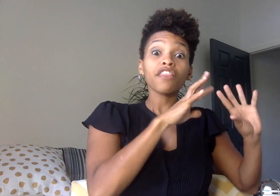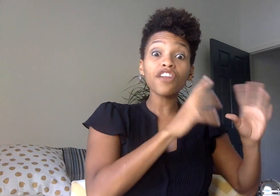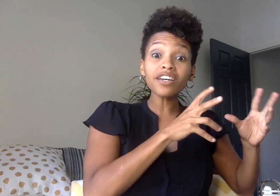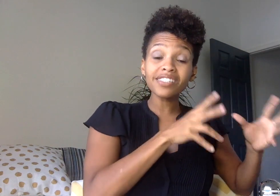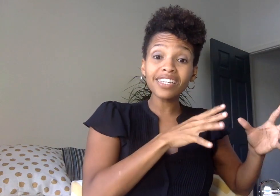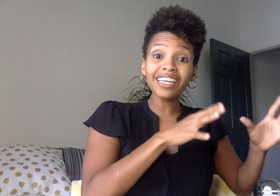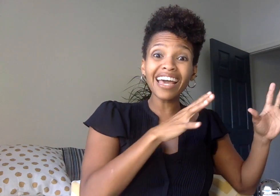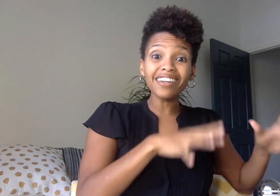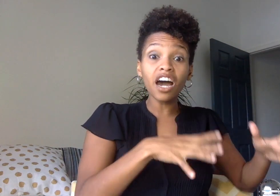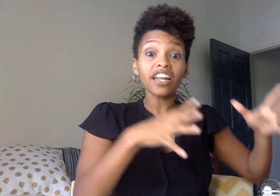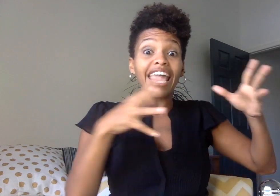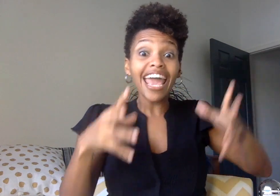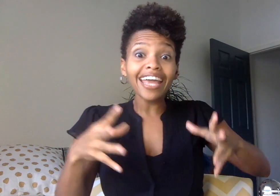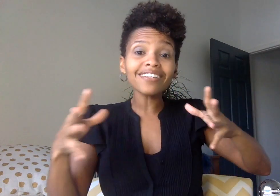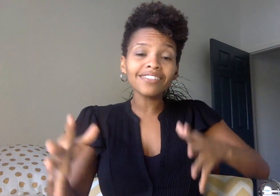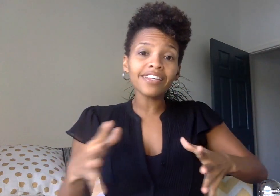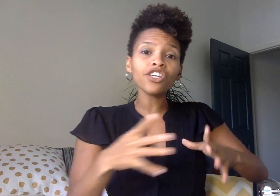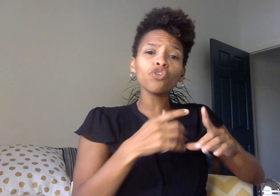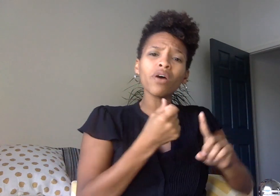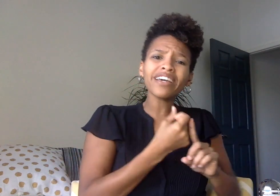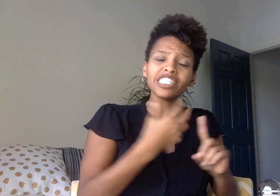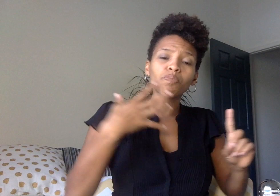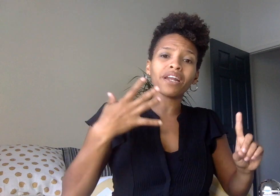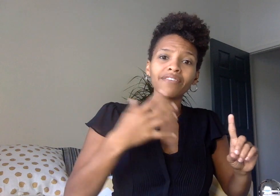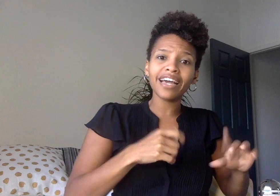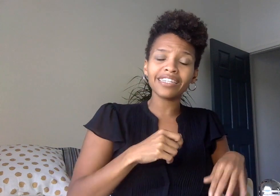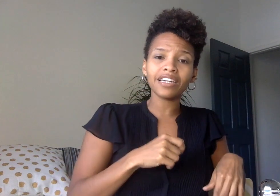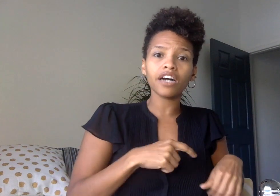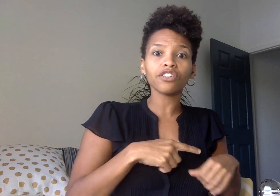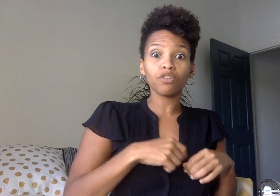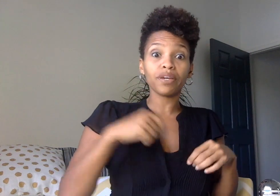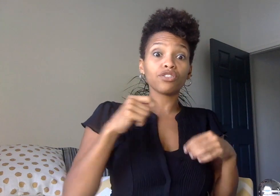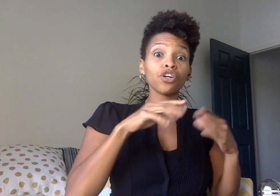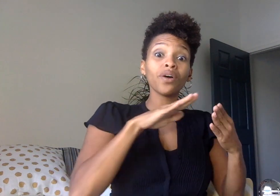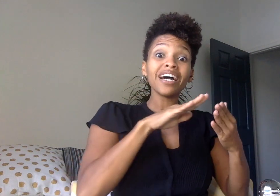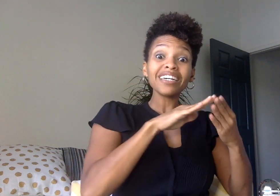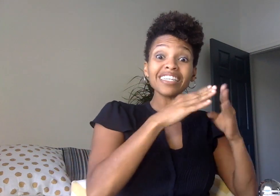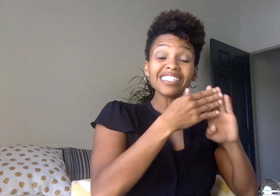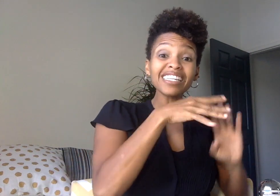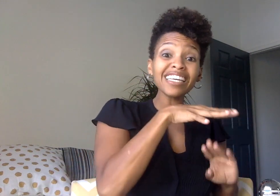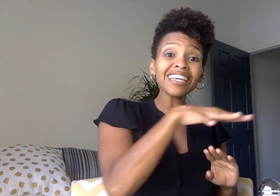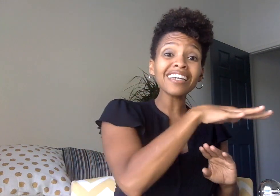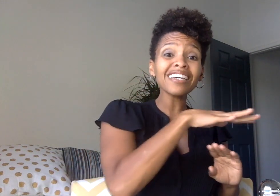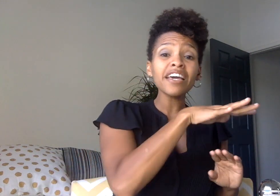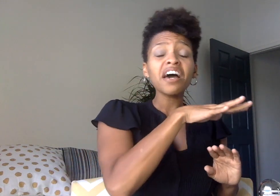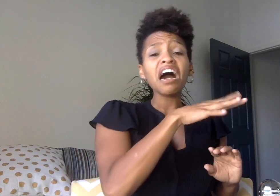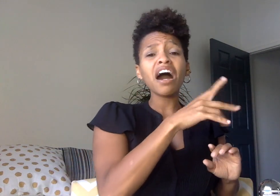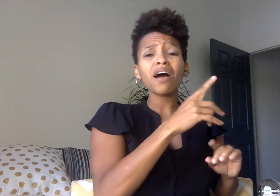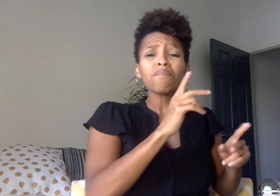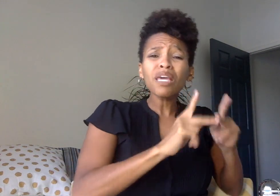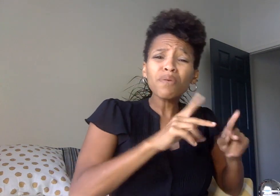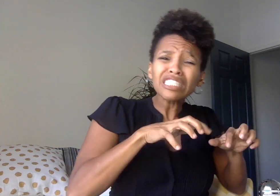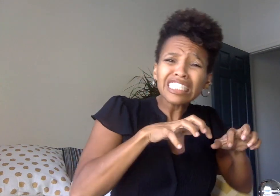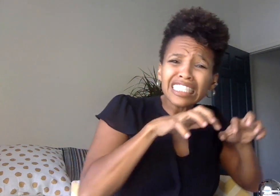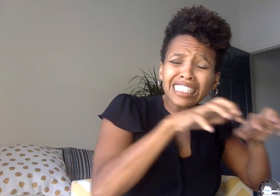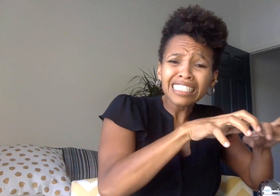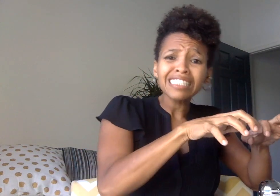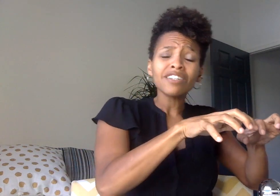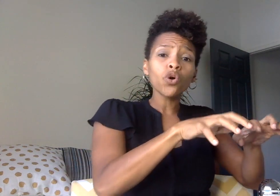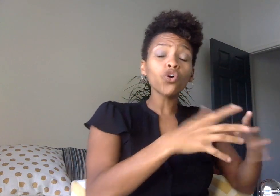the city and not a city, you want to expand on the idea a little bit. So the city, people, or you